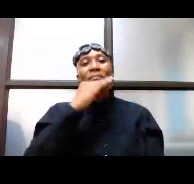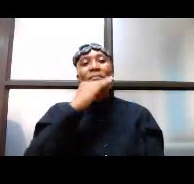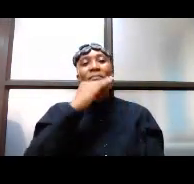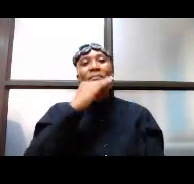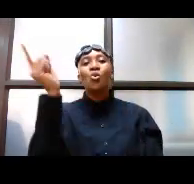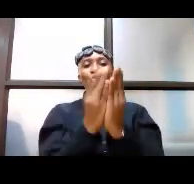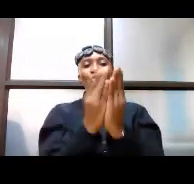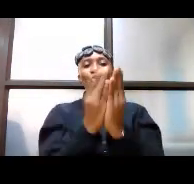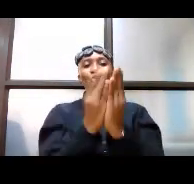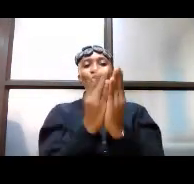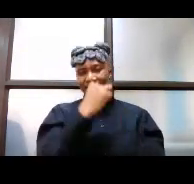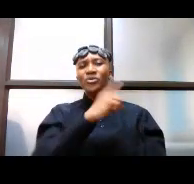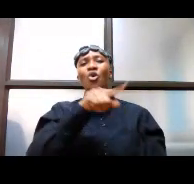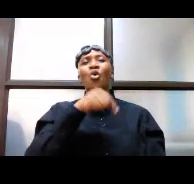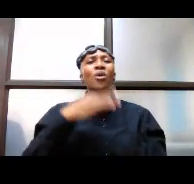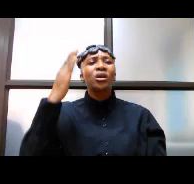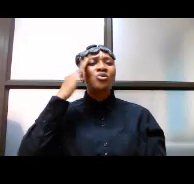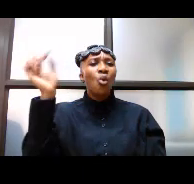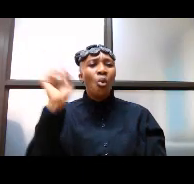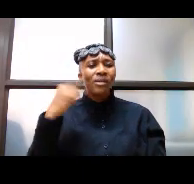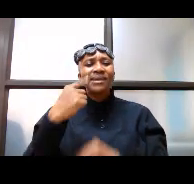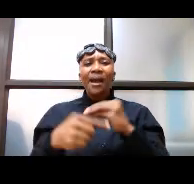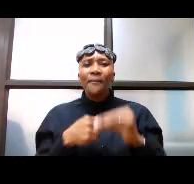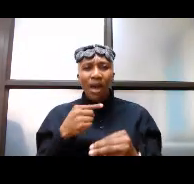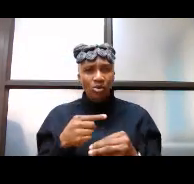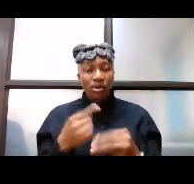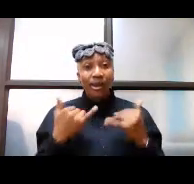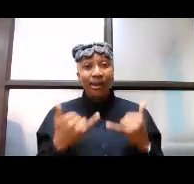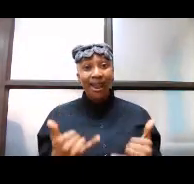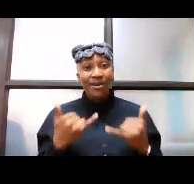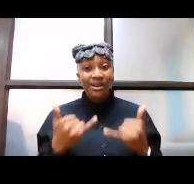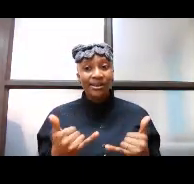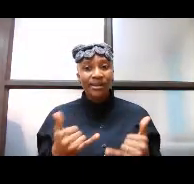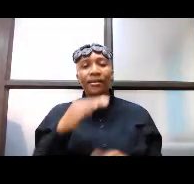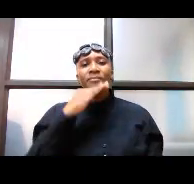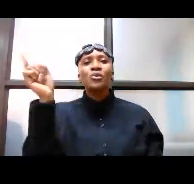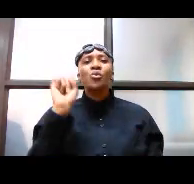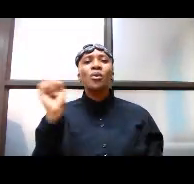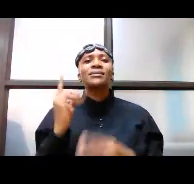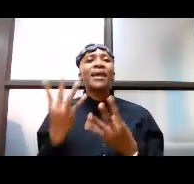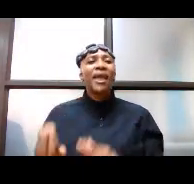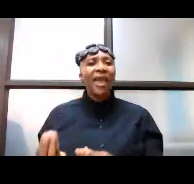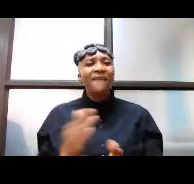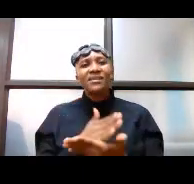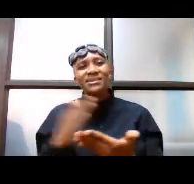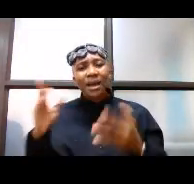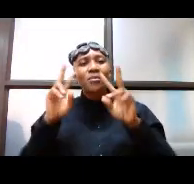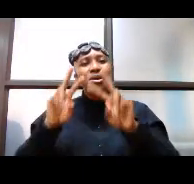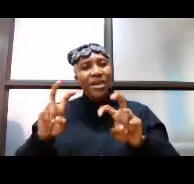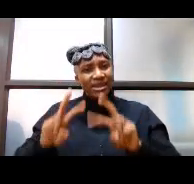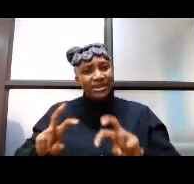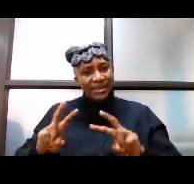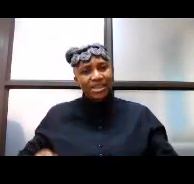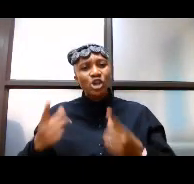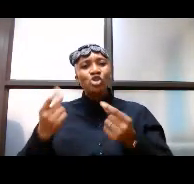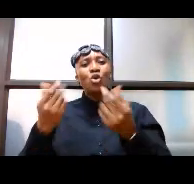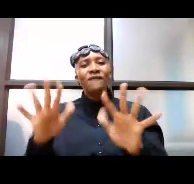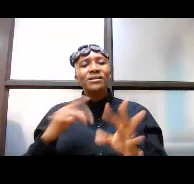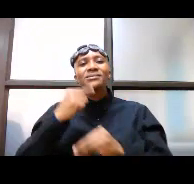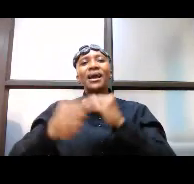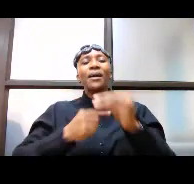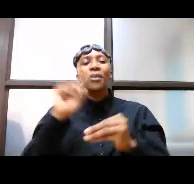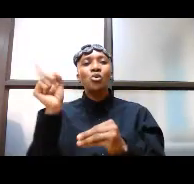What do we know? Currently, there has been some research done about